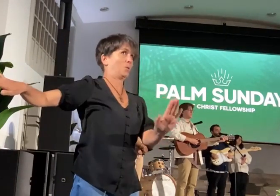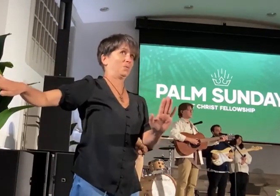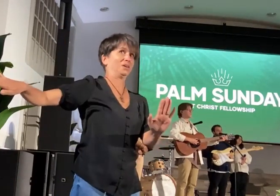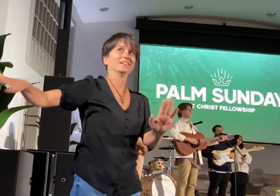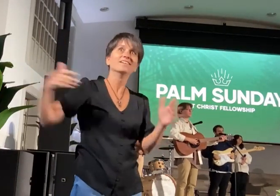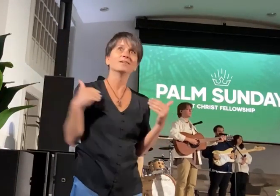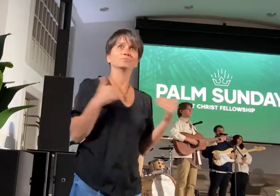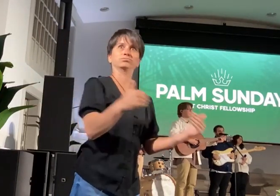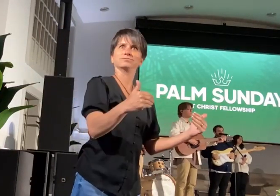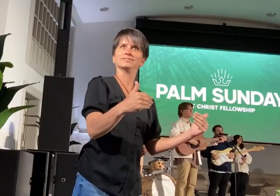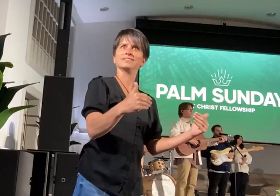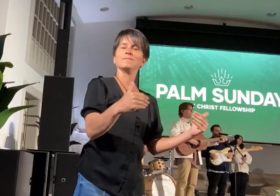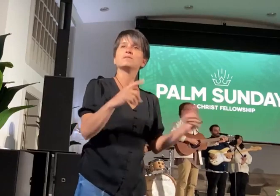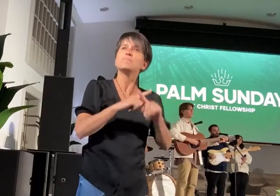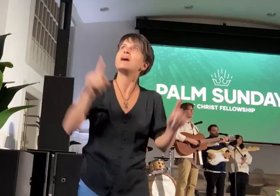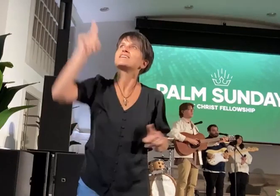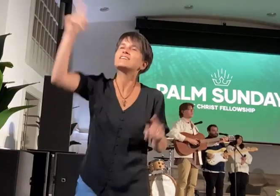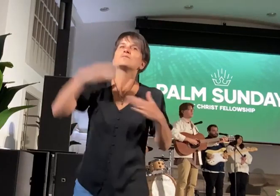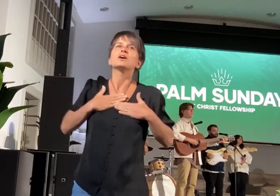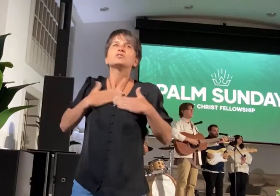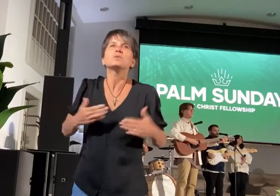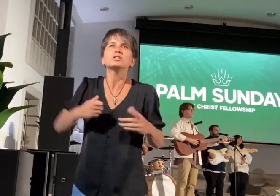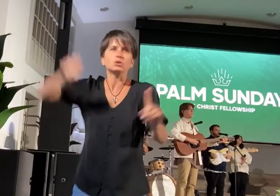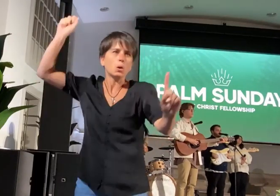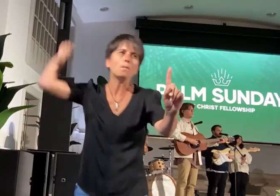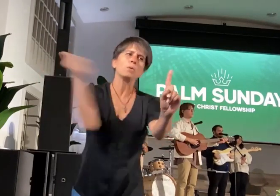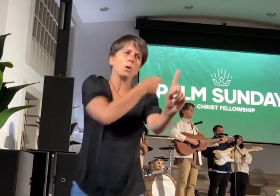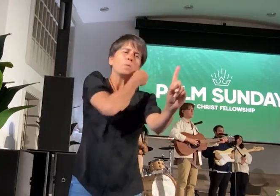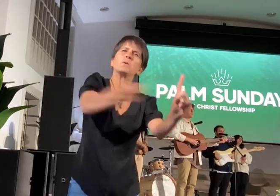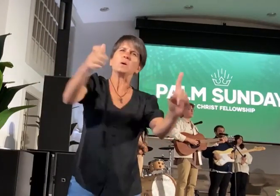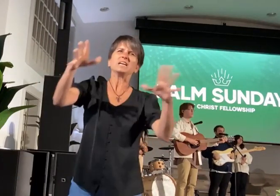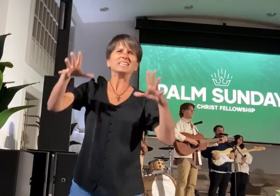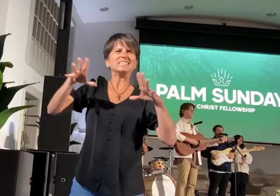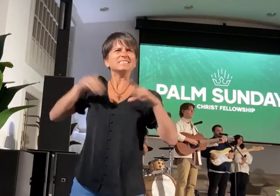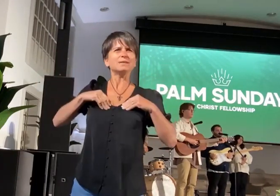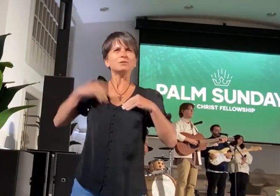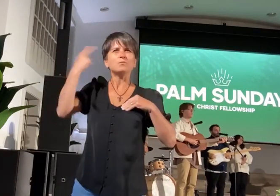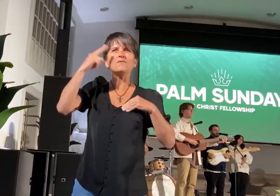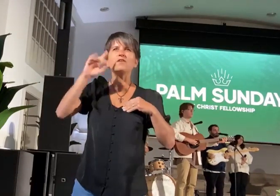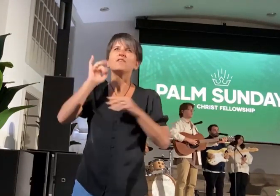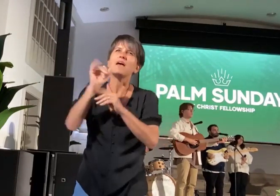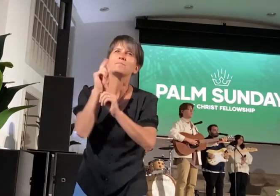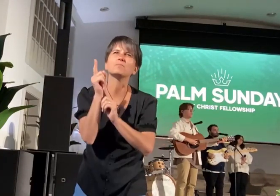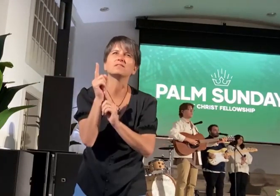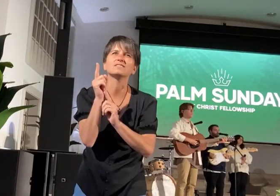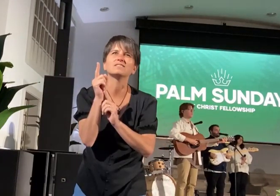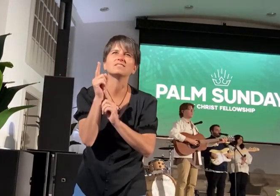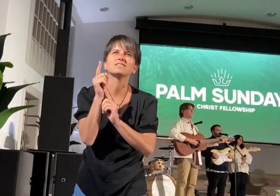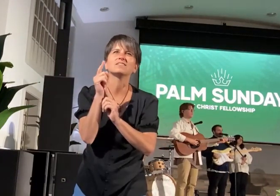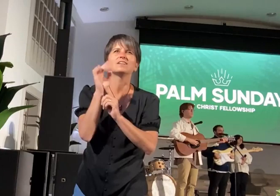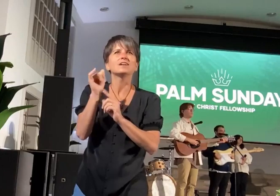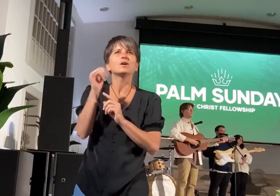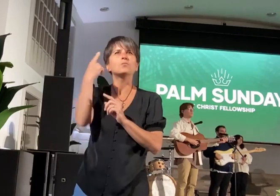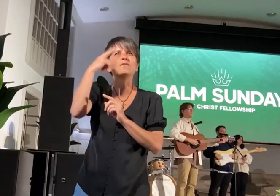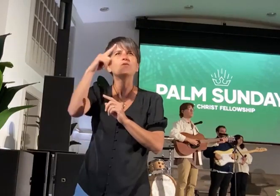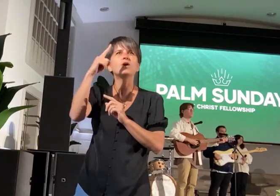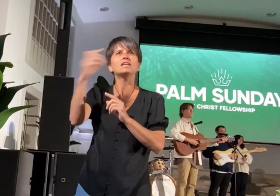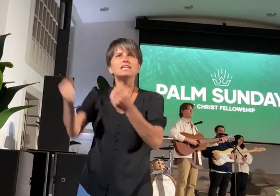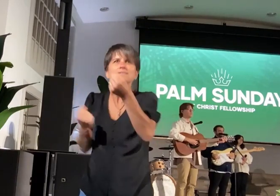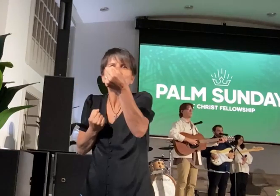but Jesus had his back beaten that you and I could be forgiven for those moments. He chose to have his